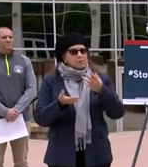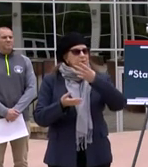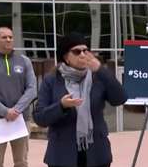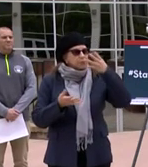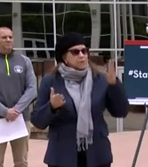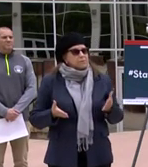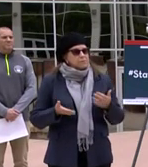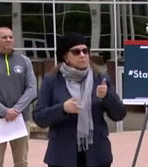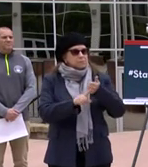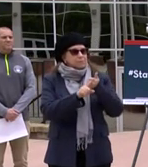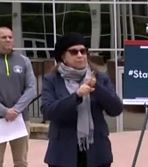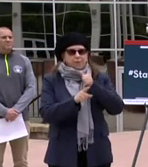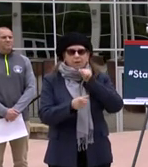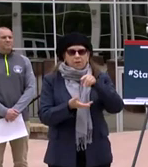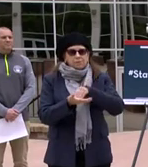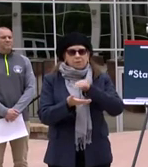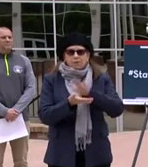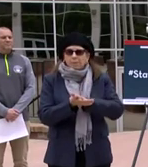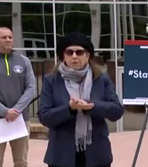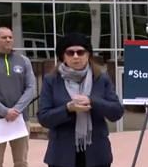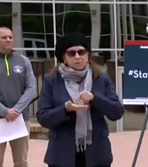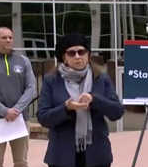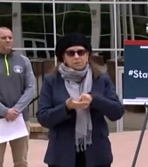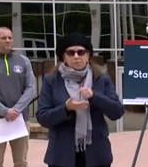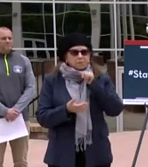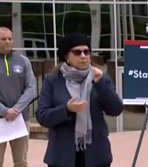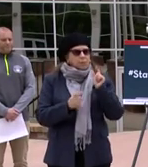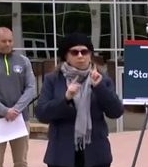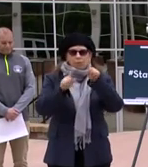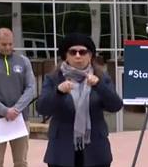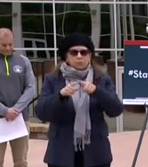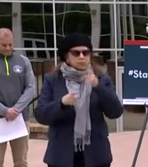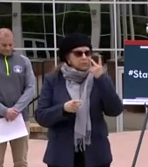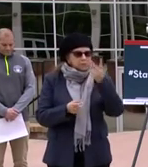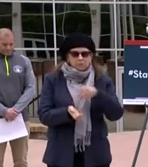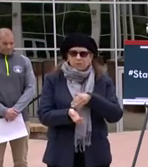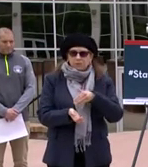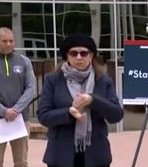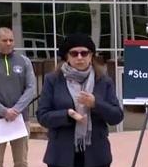We always want to make it clear to people that